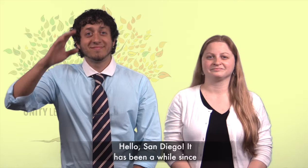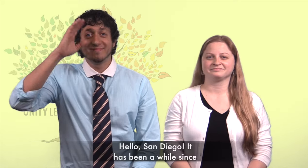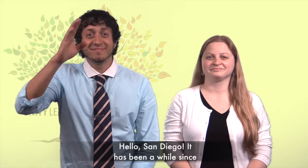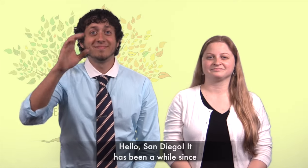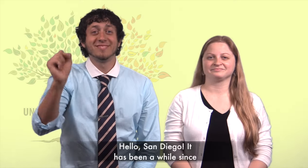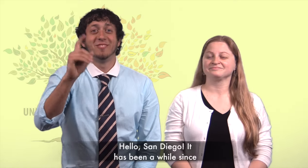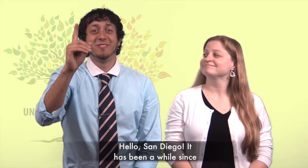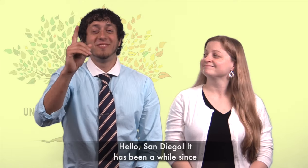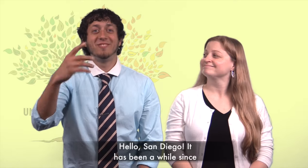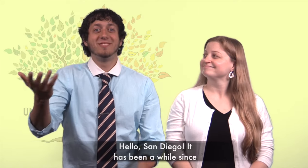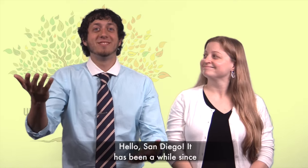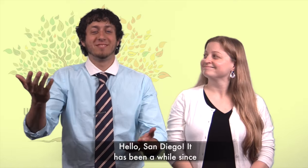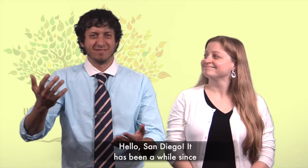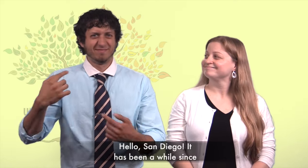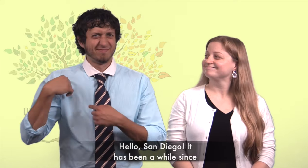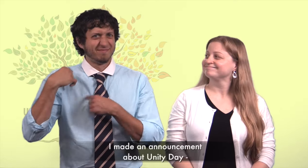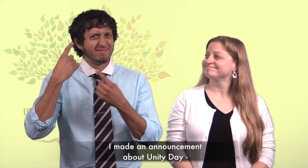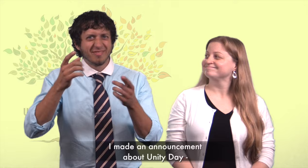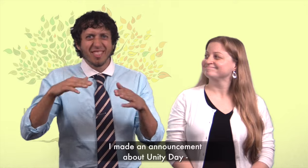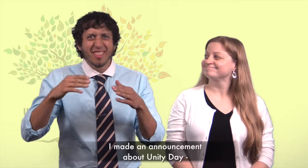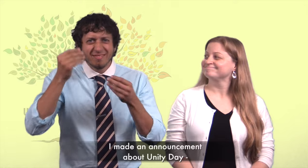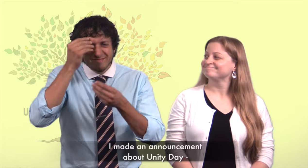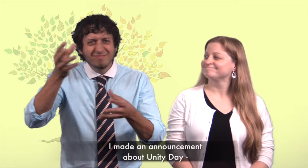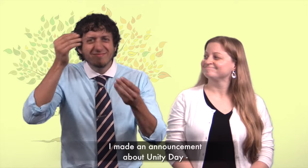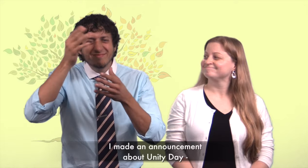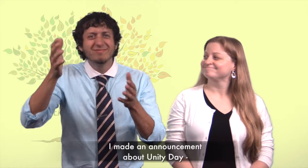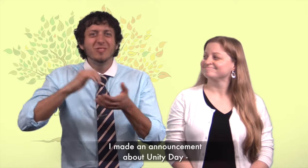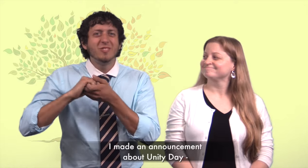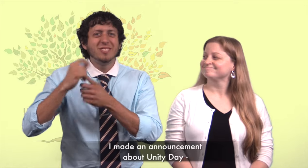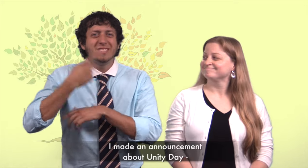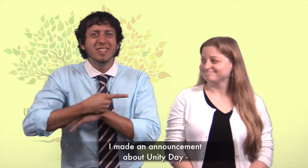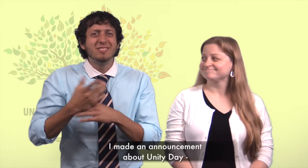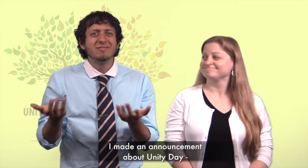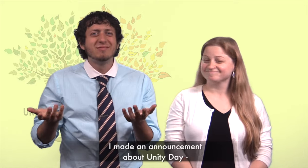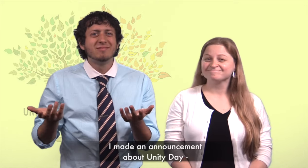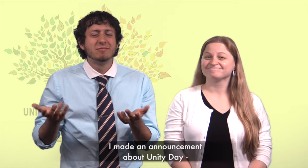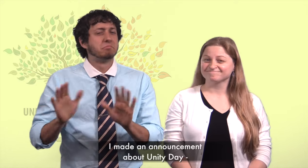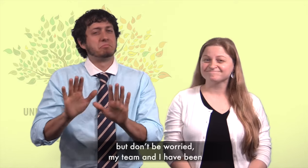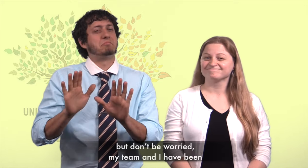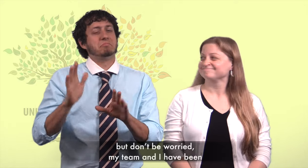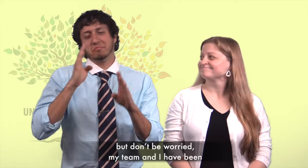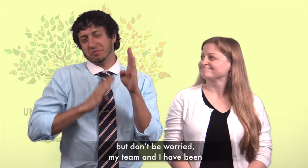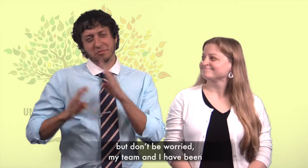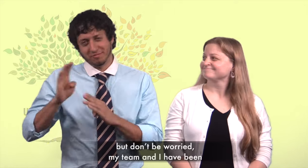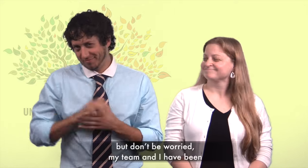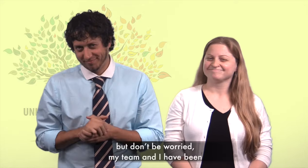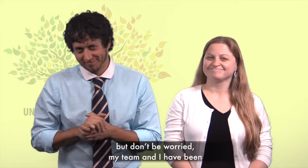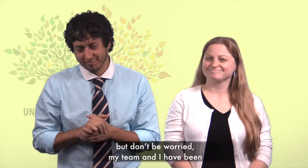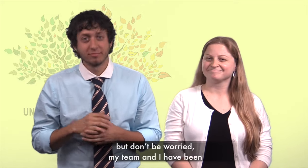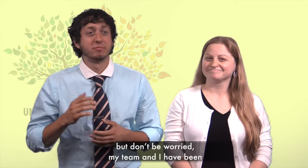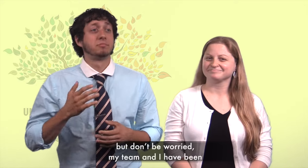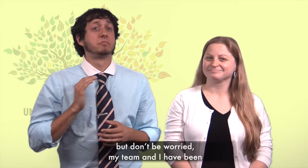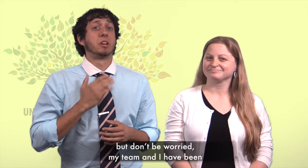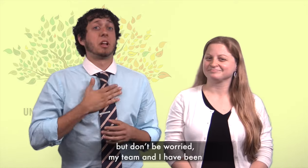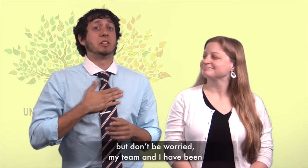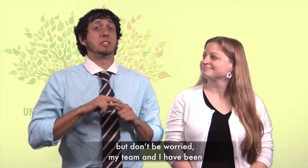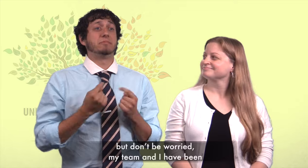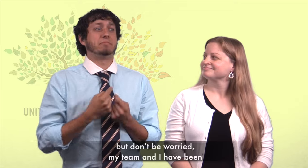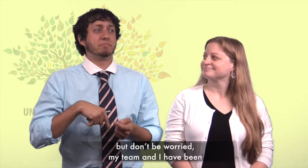Hello, San Diego. It has been a while since we made any announcements about Unity Day. But don't worry. My team and I have